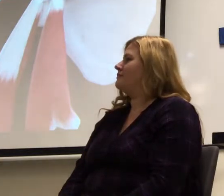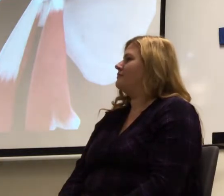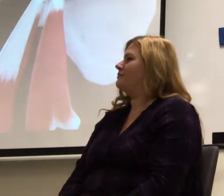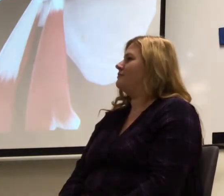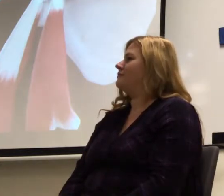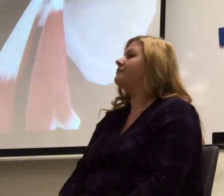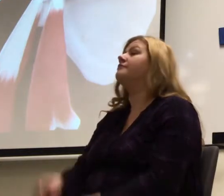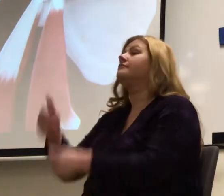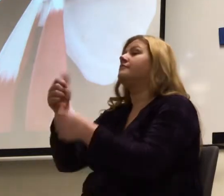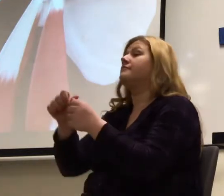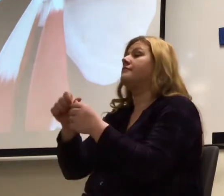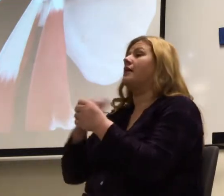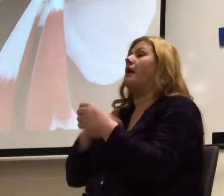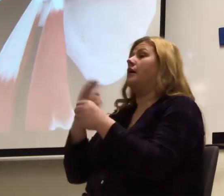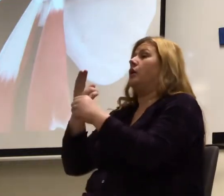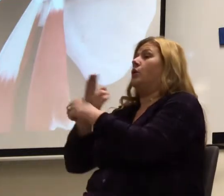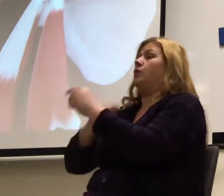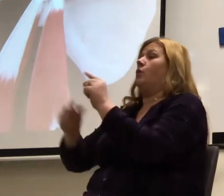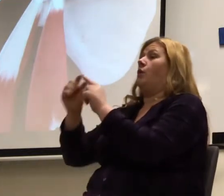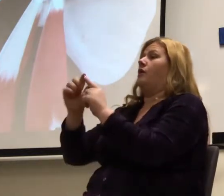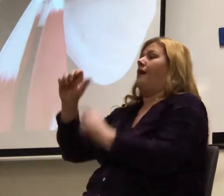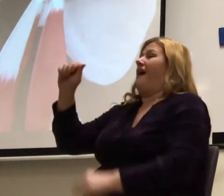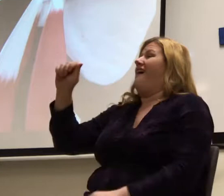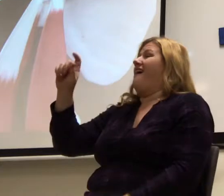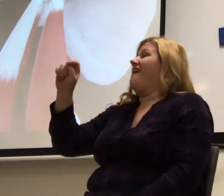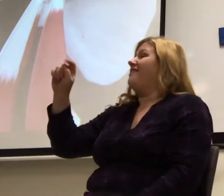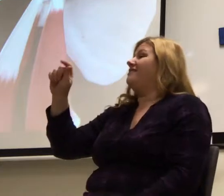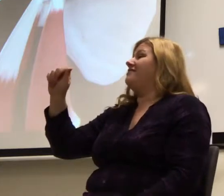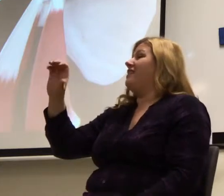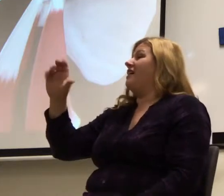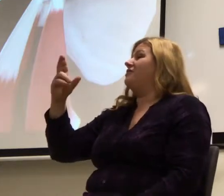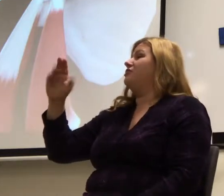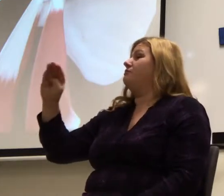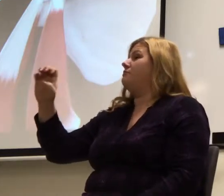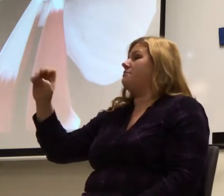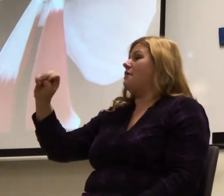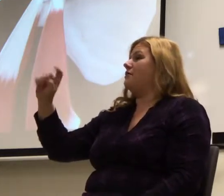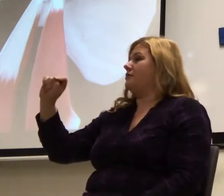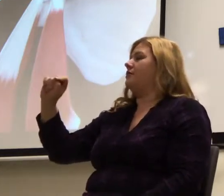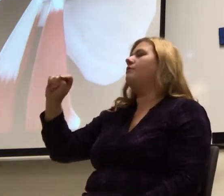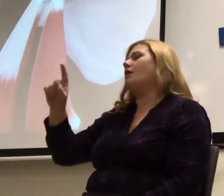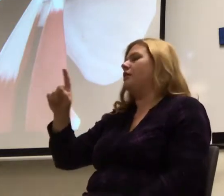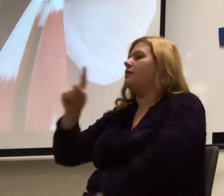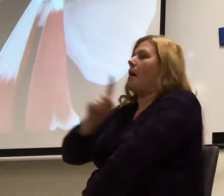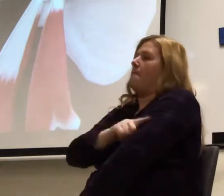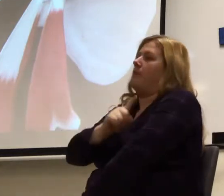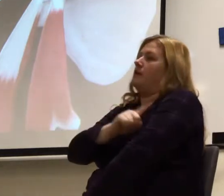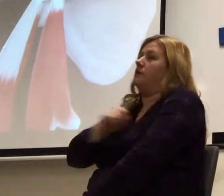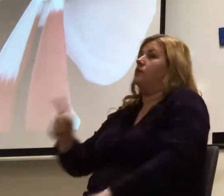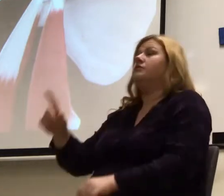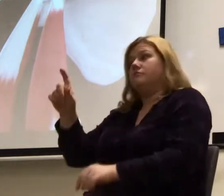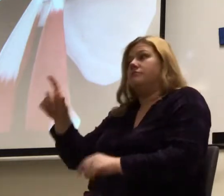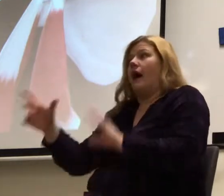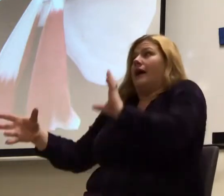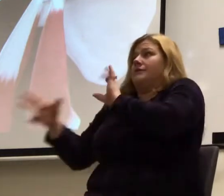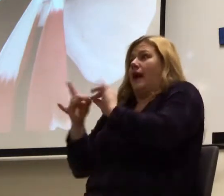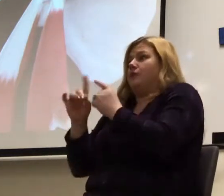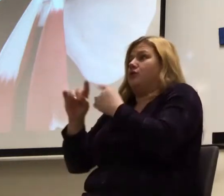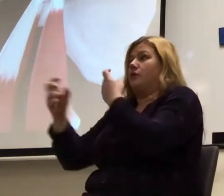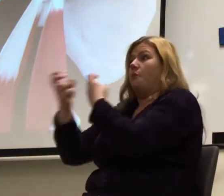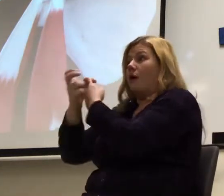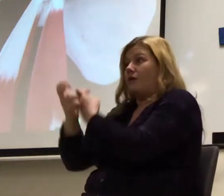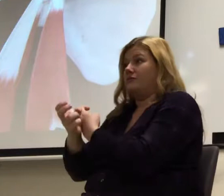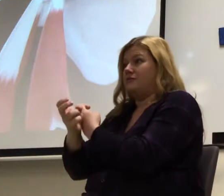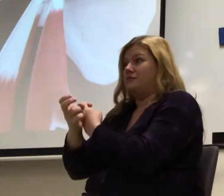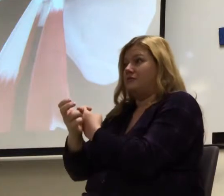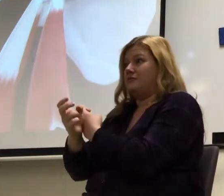and let's remember when I use the word attachment, you should know that muscles attach to bones of your skeleton to move your